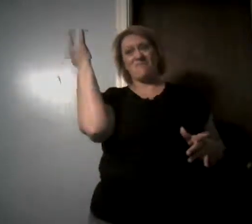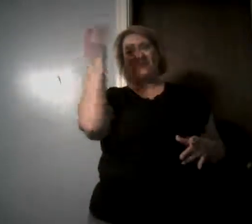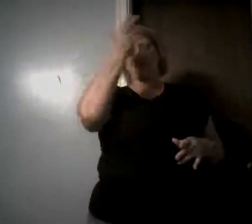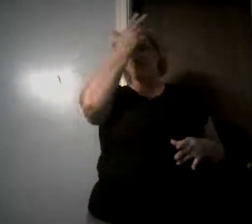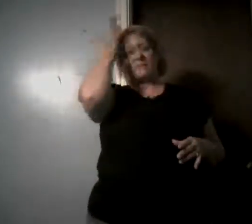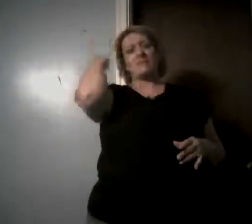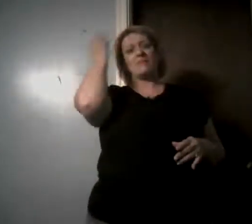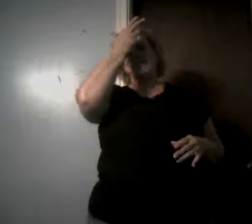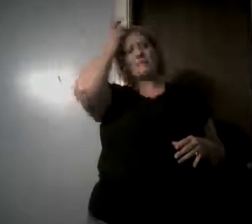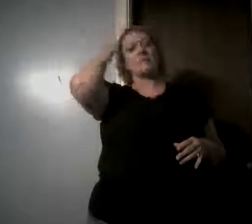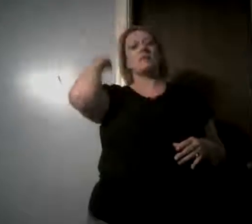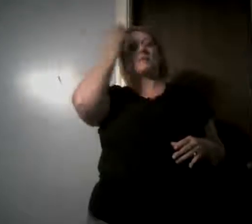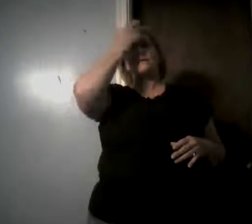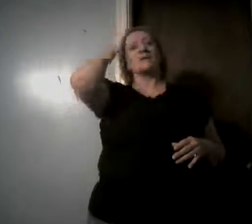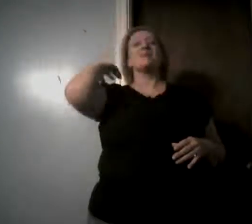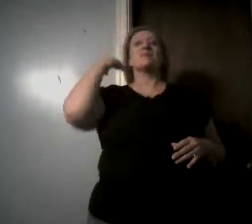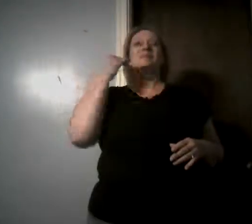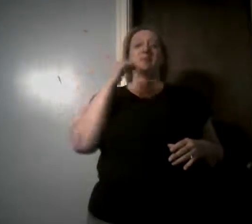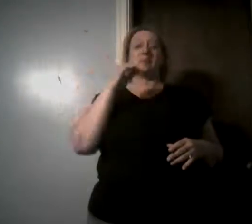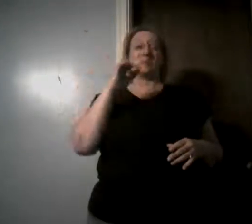This is stuff movies are made of.